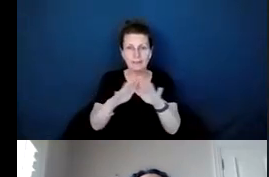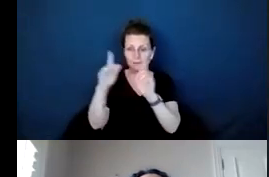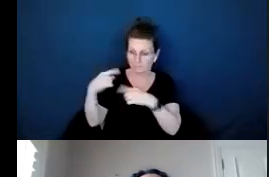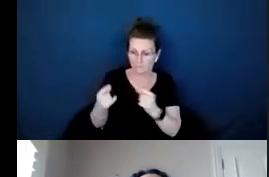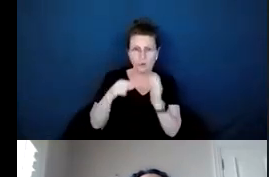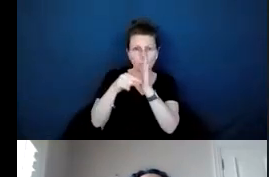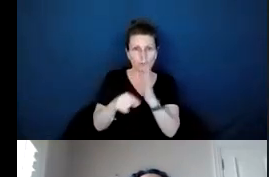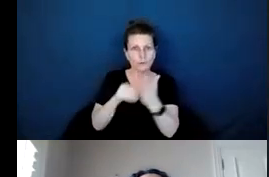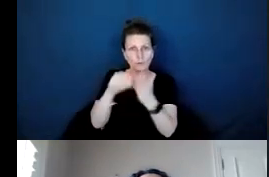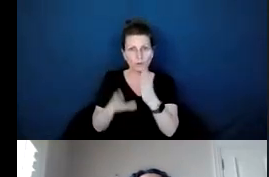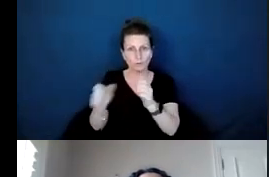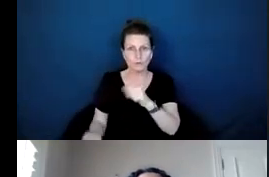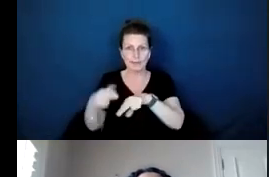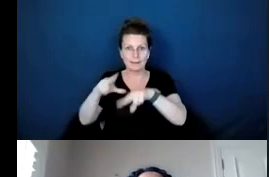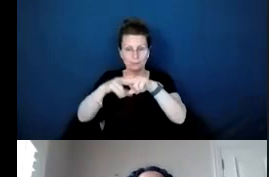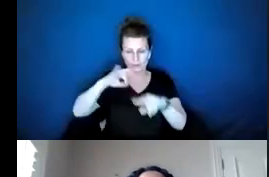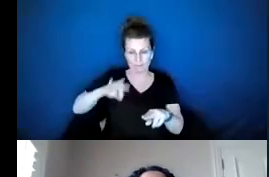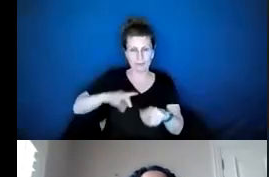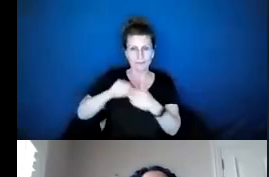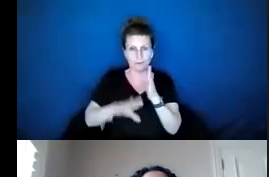enhance the student learning experience.